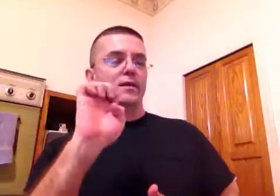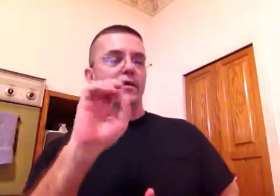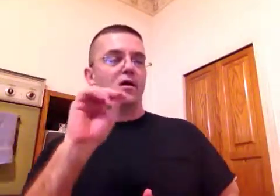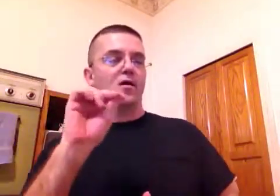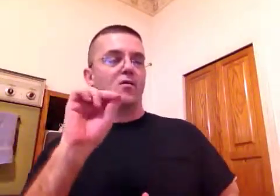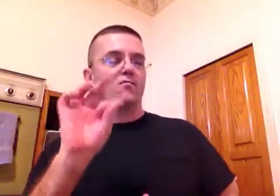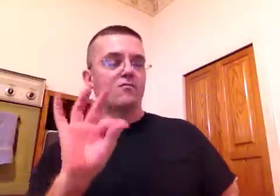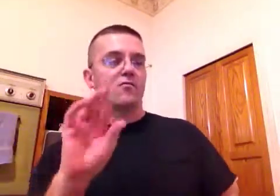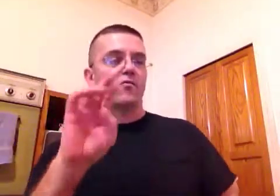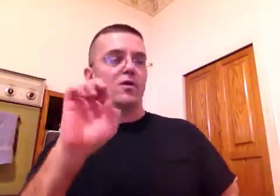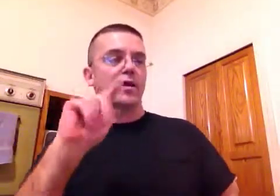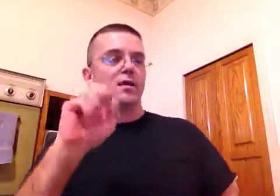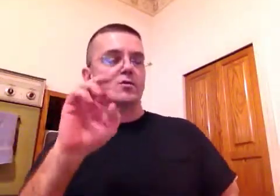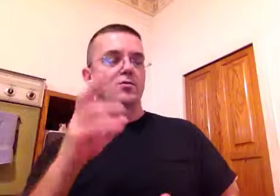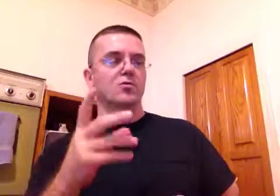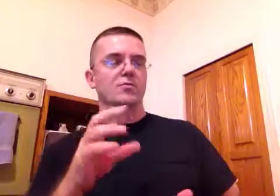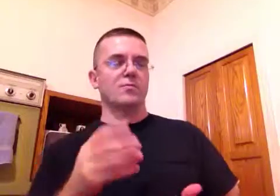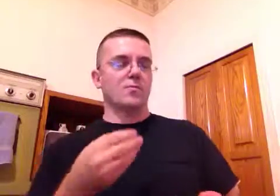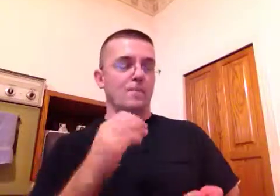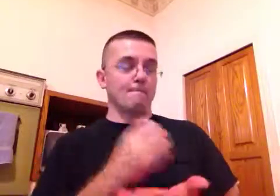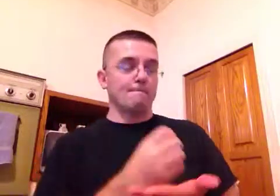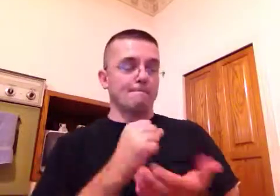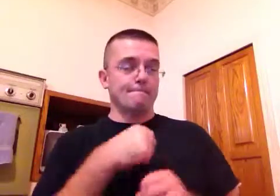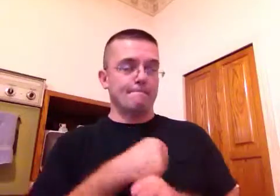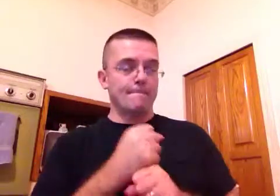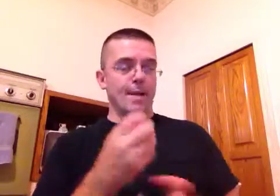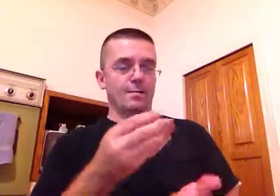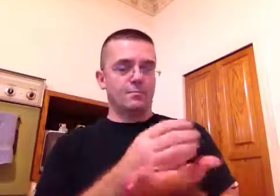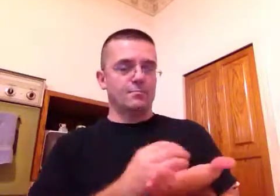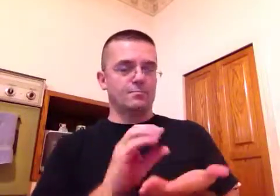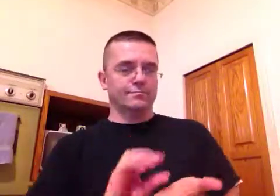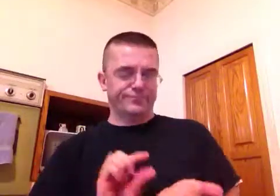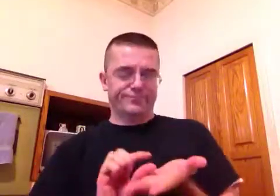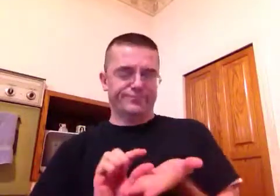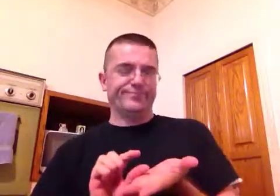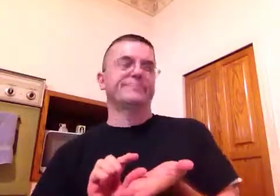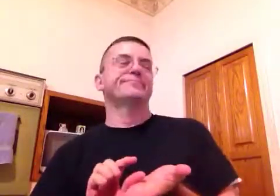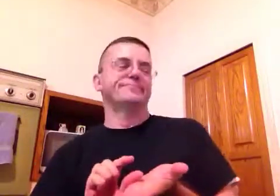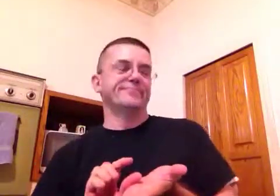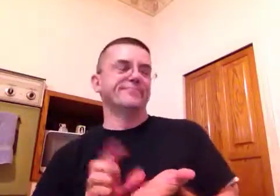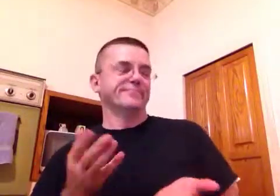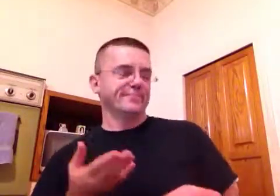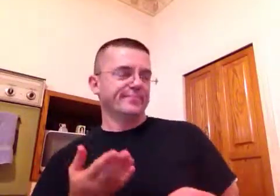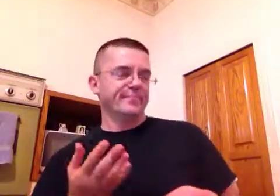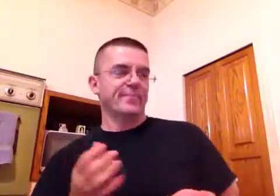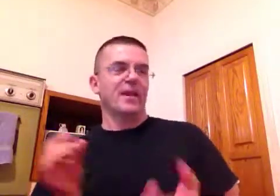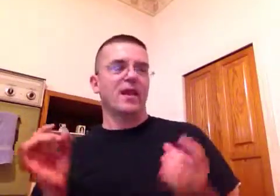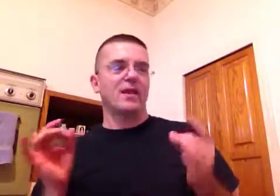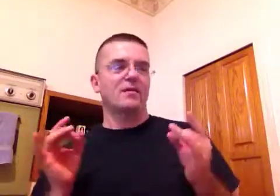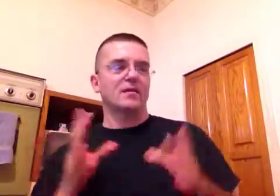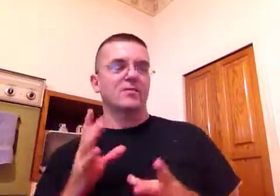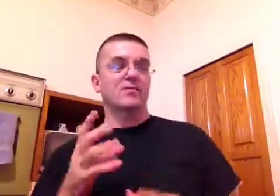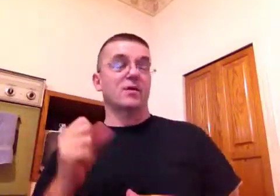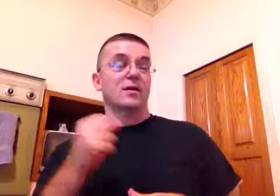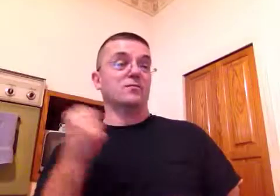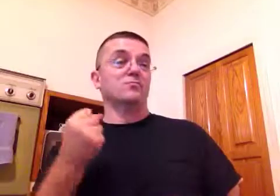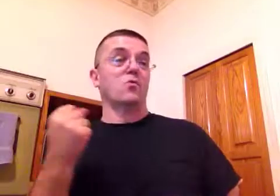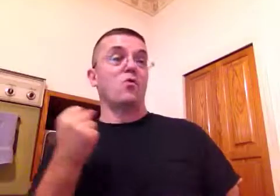making a gnat's hair more than a CD, and yet your money's tied up for 7 years. With a CD, it's tied up for 90 days or 6 months.